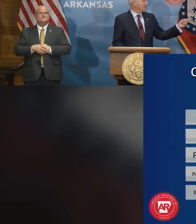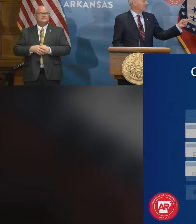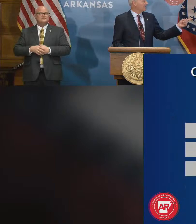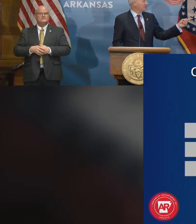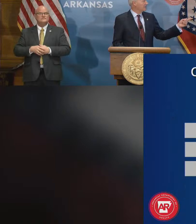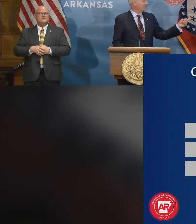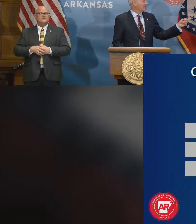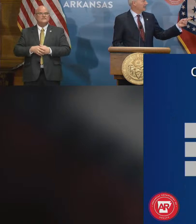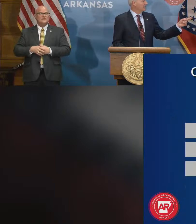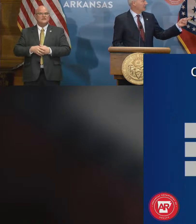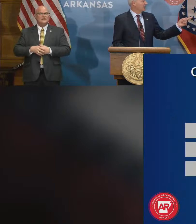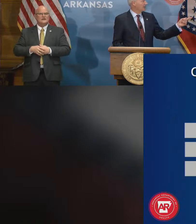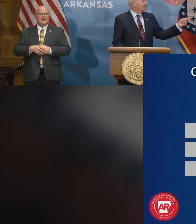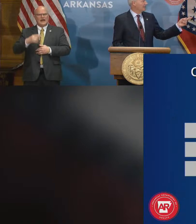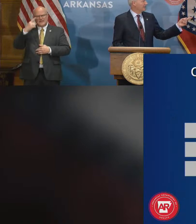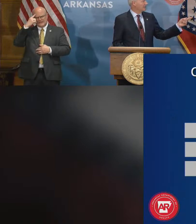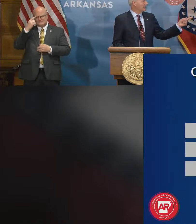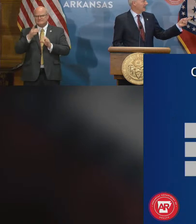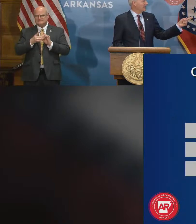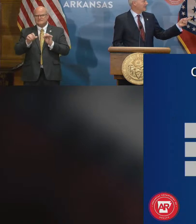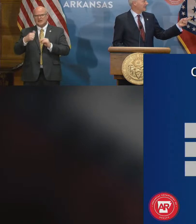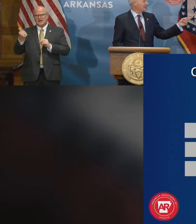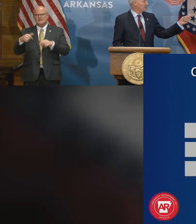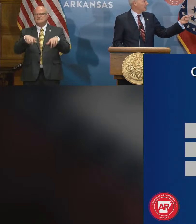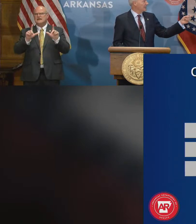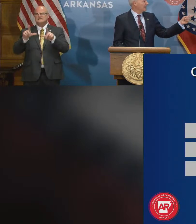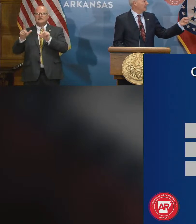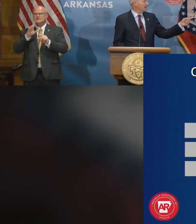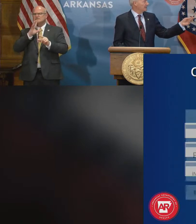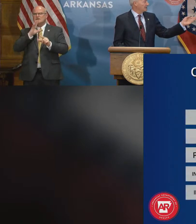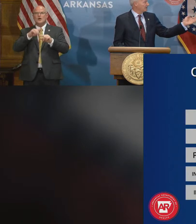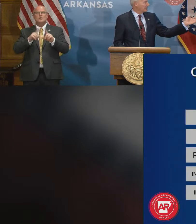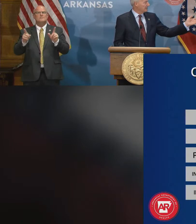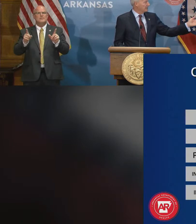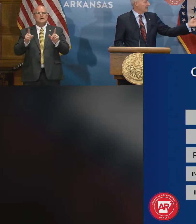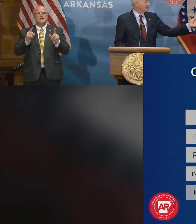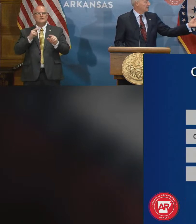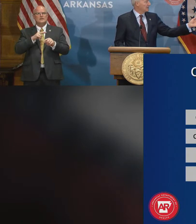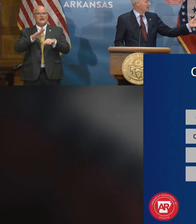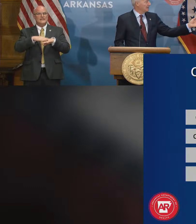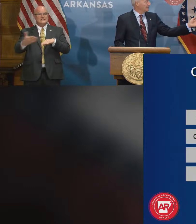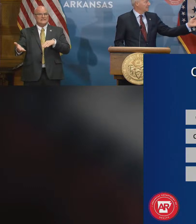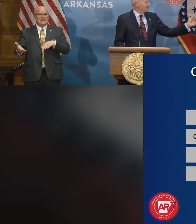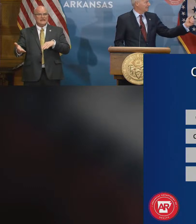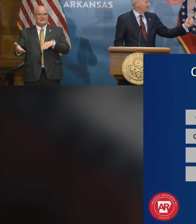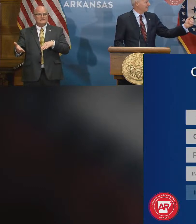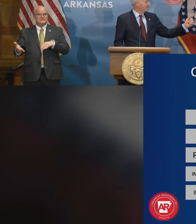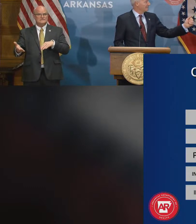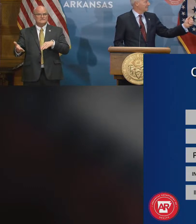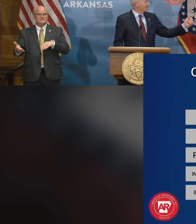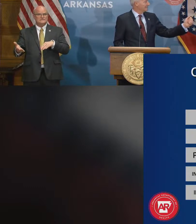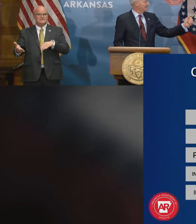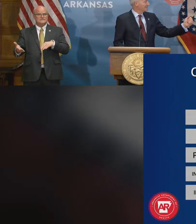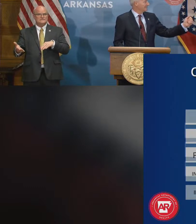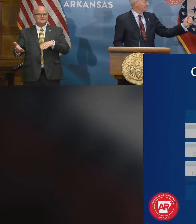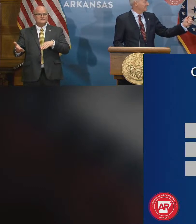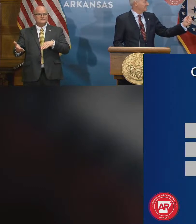back to, I think we've already covered the other slides as I was speaking, but let's look at the deaths. Well,